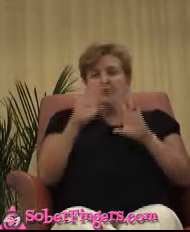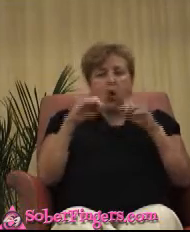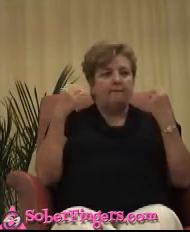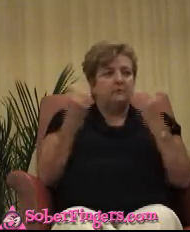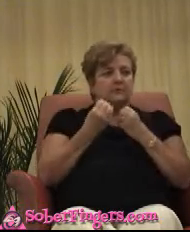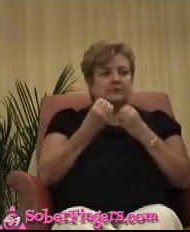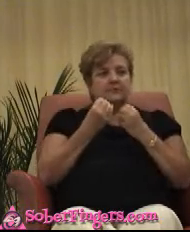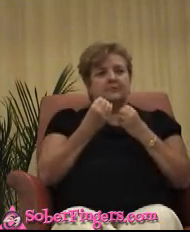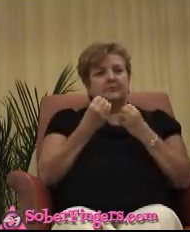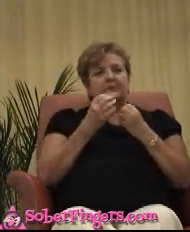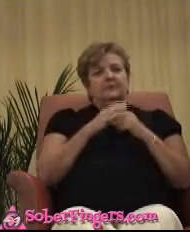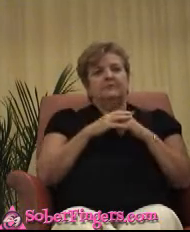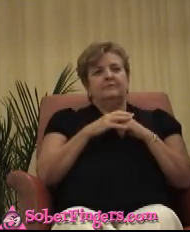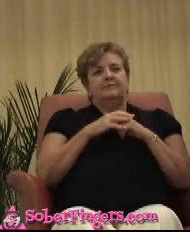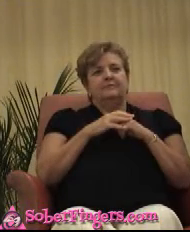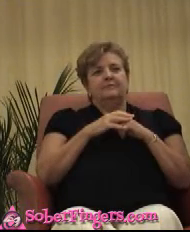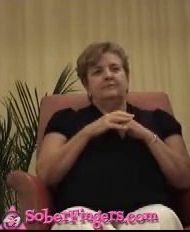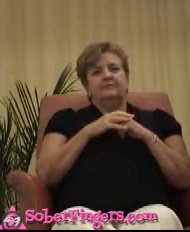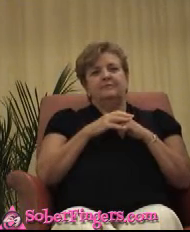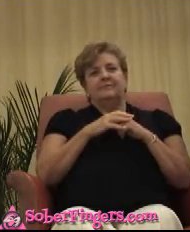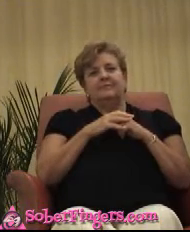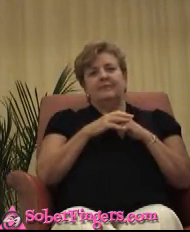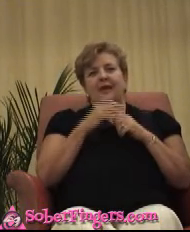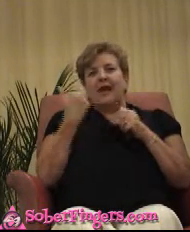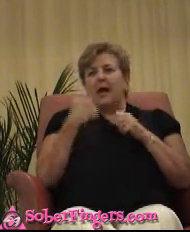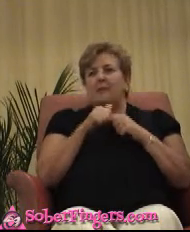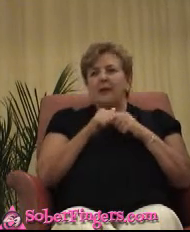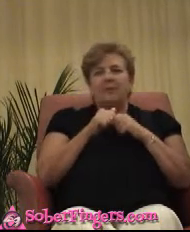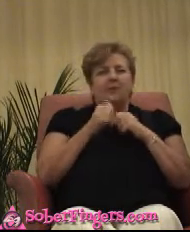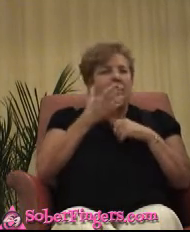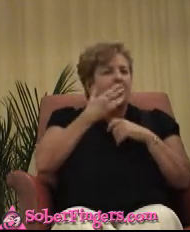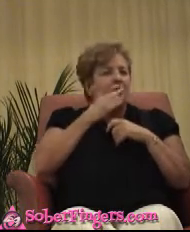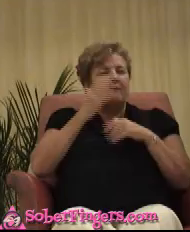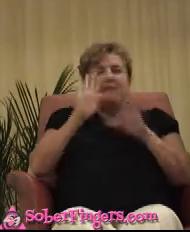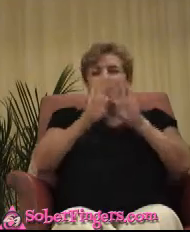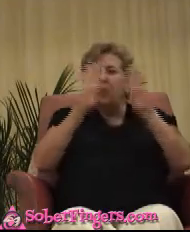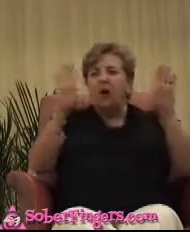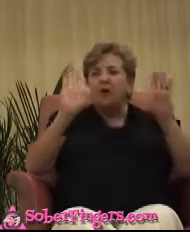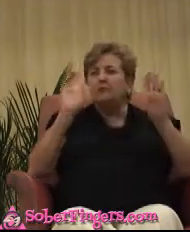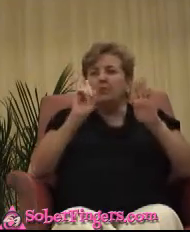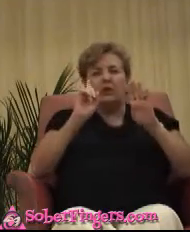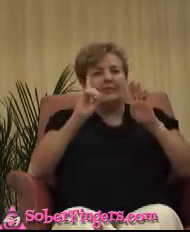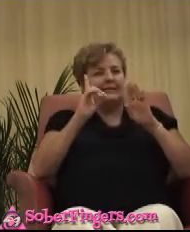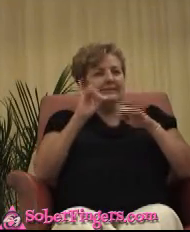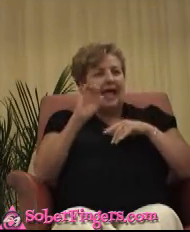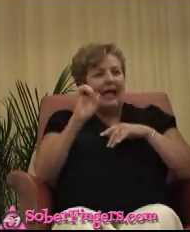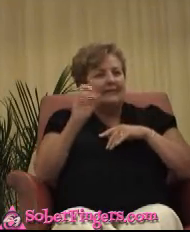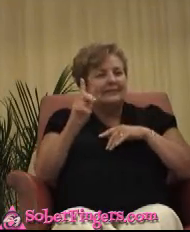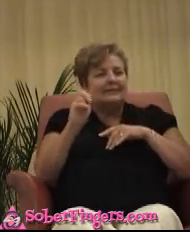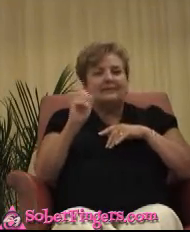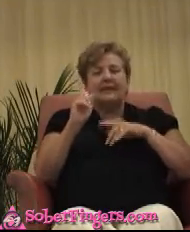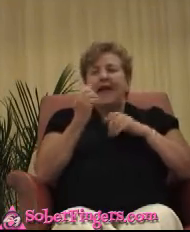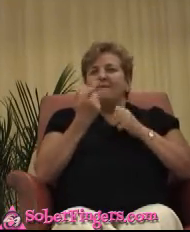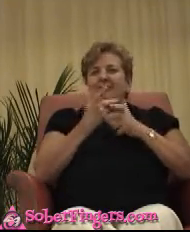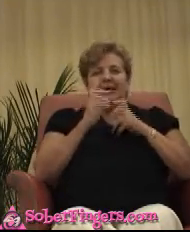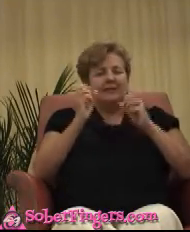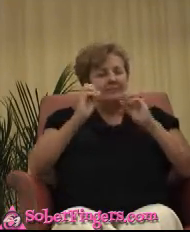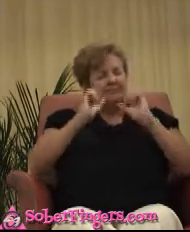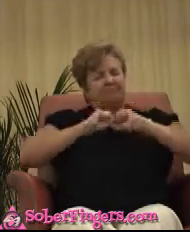of this as though it was 5 minutes ago. I remember the color of the walls, where the counter was, where his desk was. I walked in and I just told him straight out